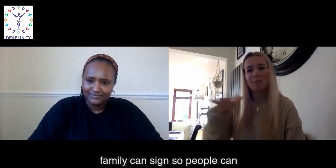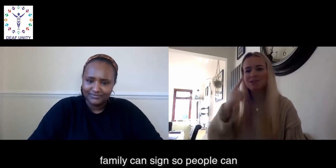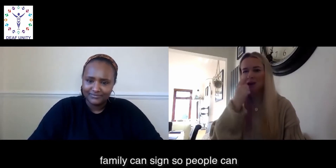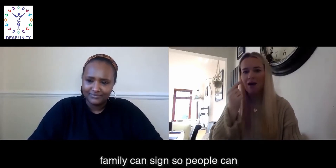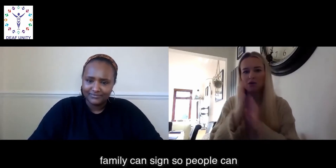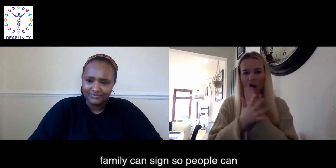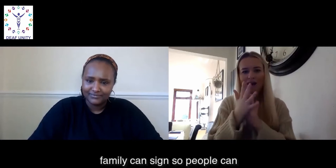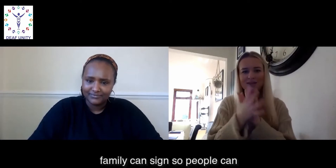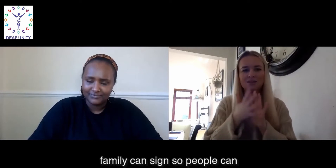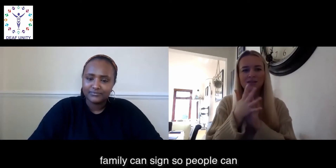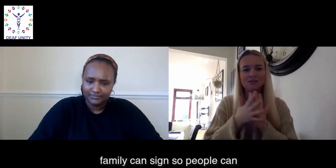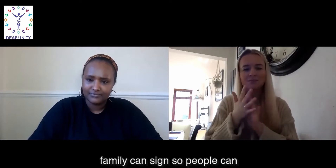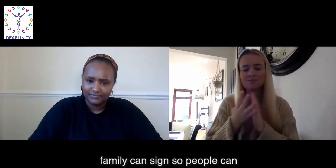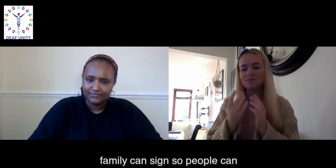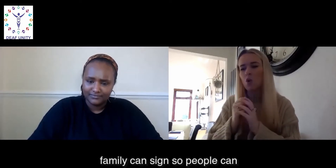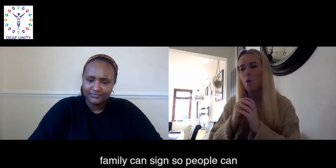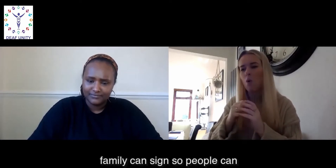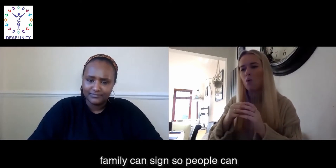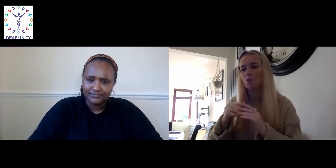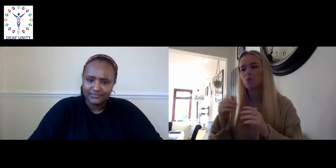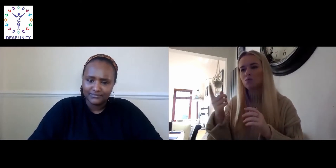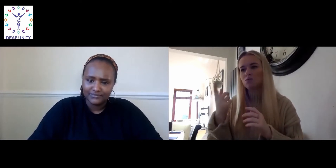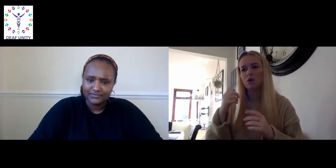see what our relationship is like.